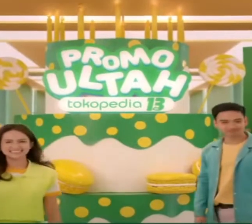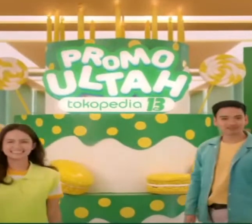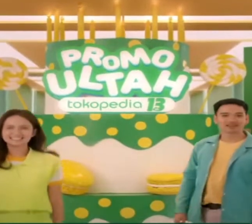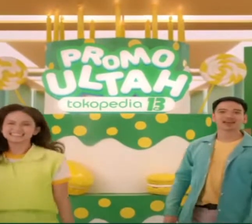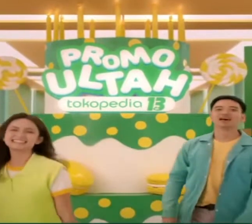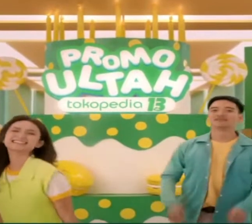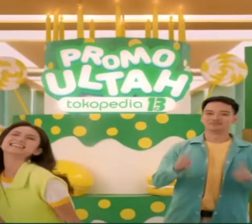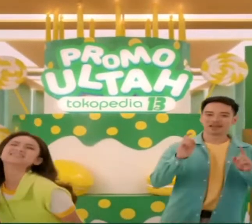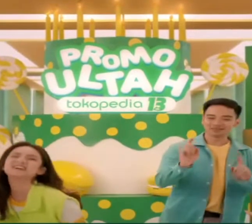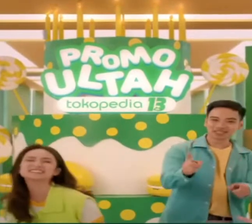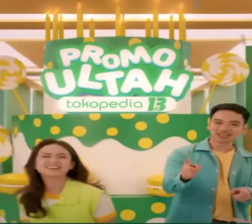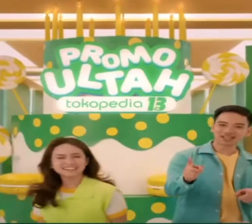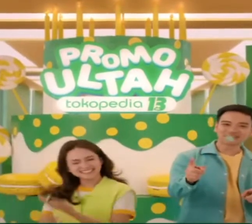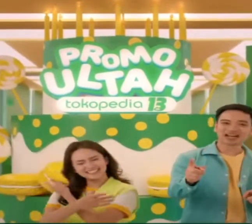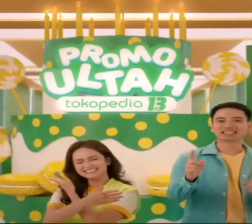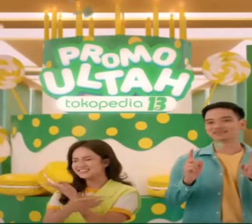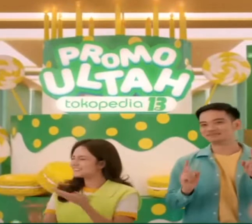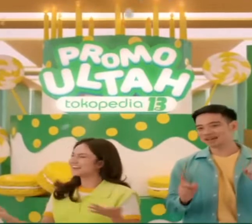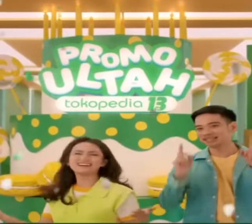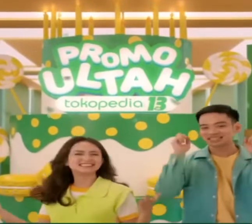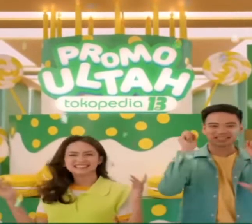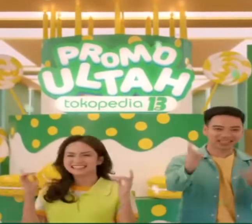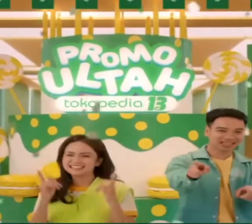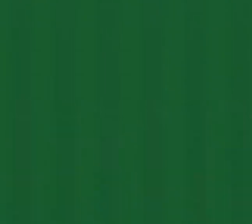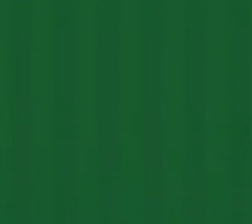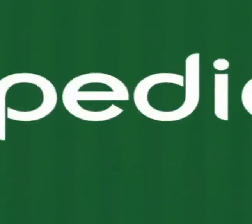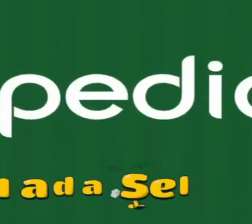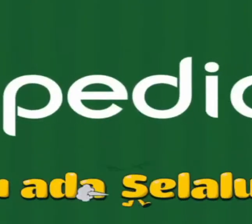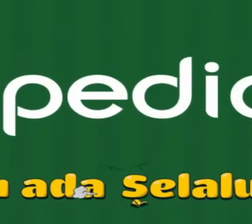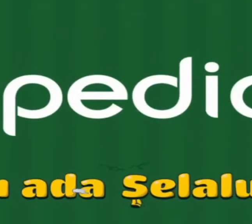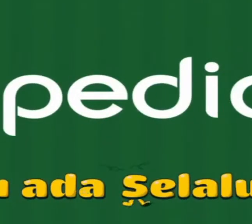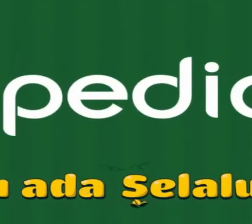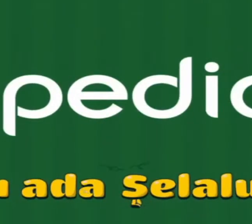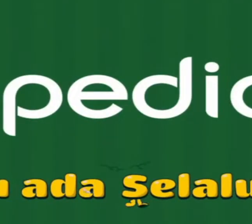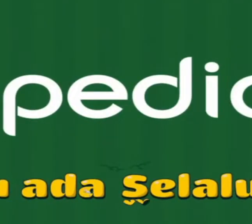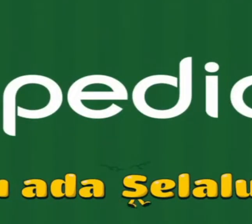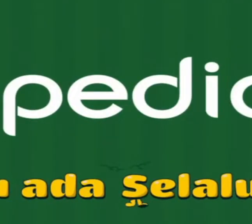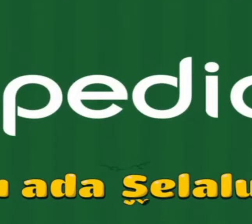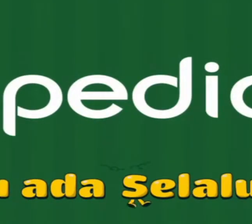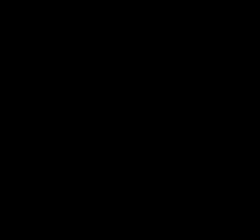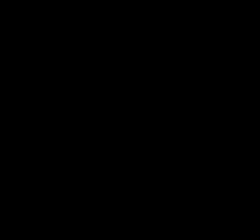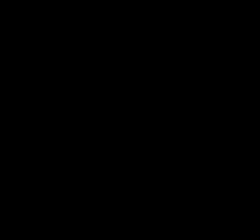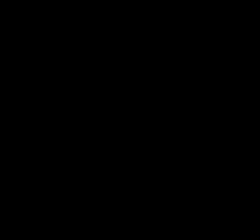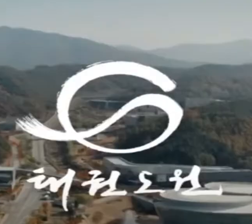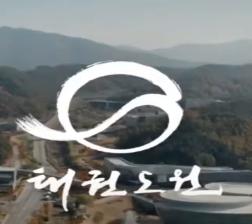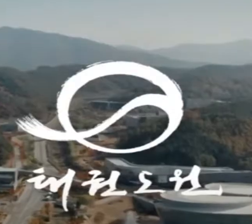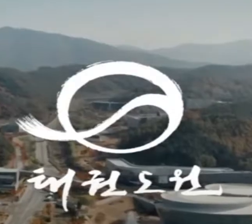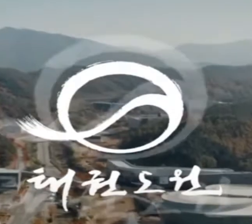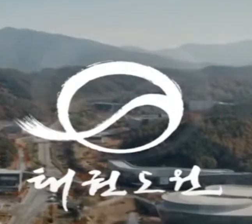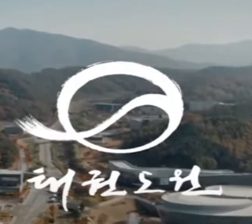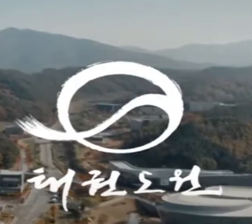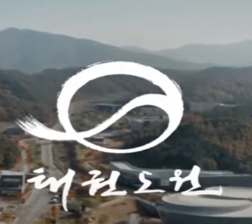Belanja sebebasnya. Bebas ongkir juga sebebasnya di Tokopedia.